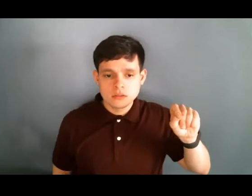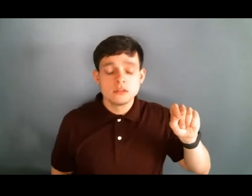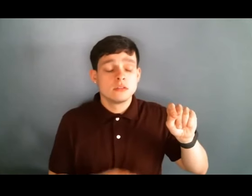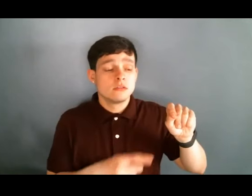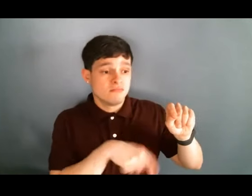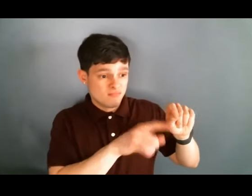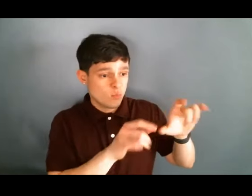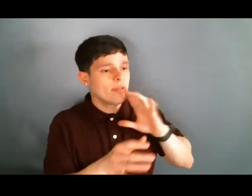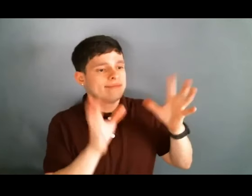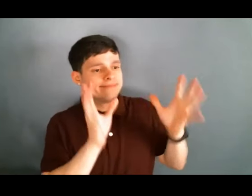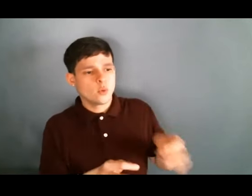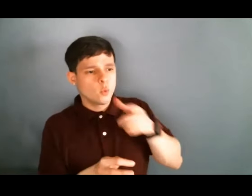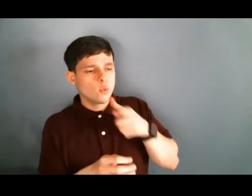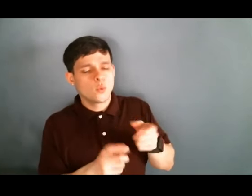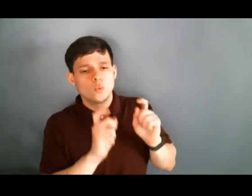chosen.